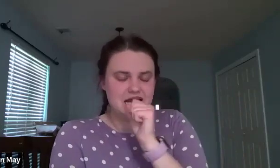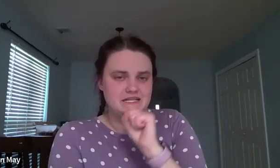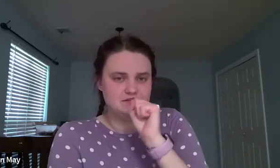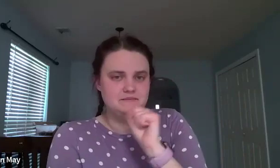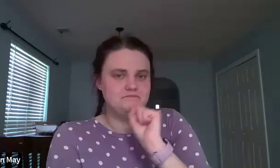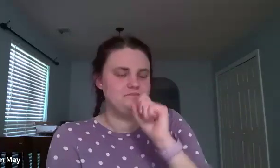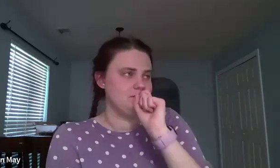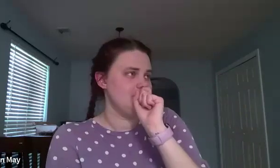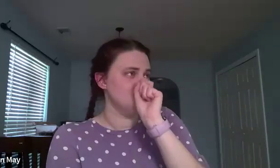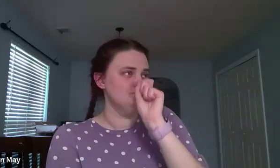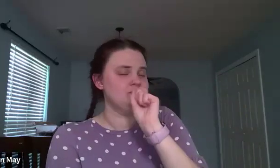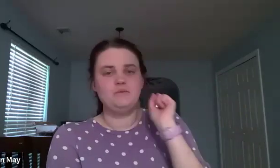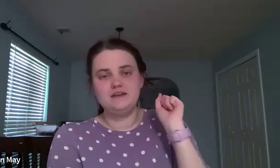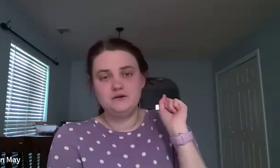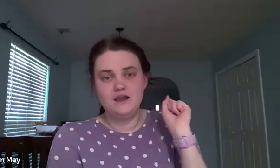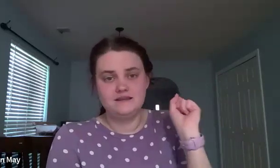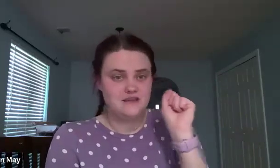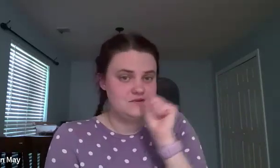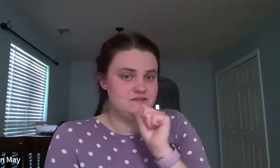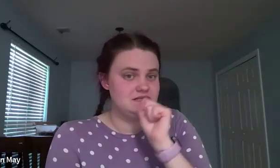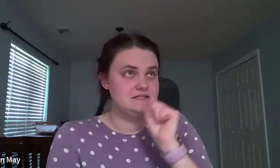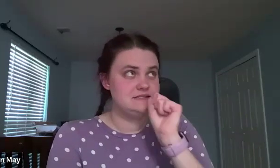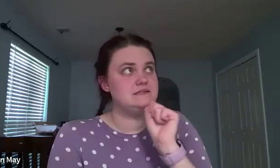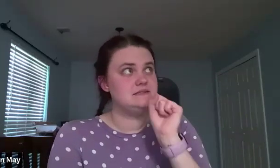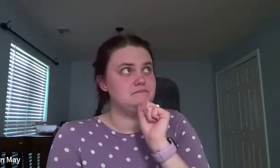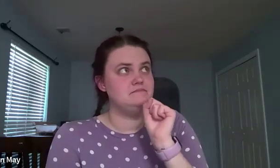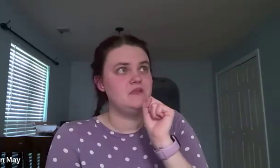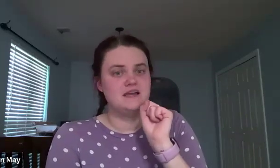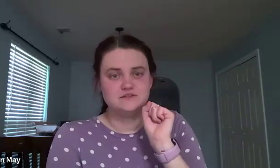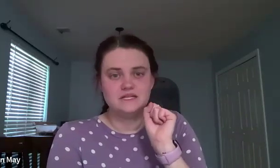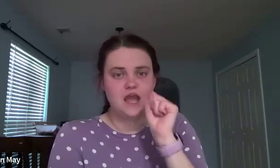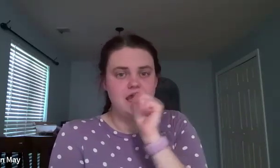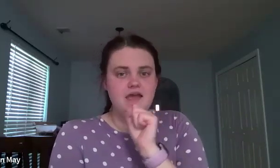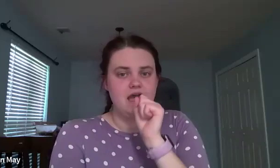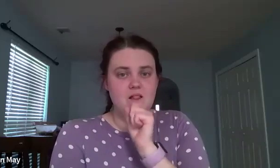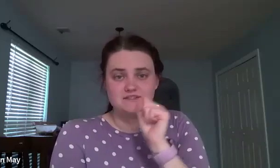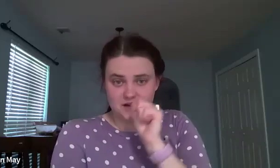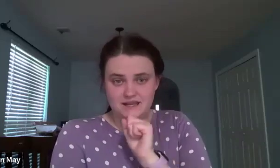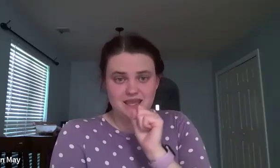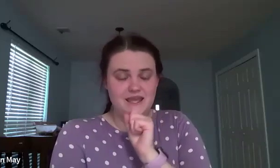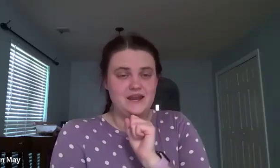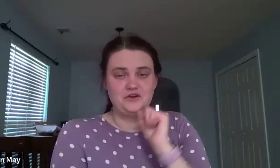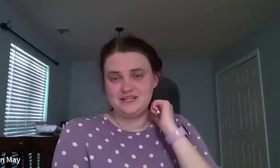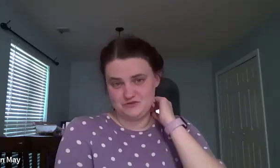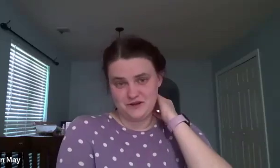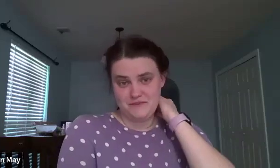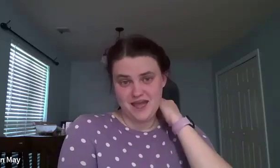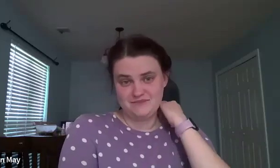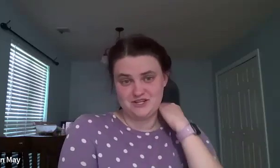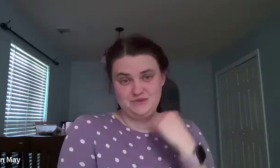ice cream. We had Kona Ice come and visit us last Friday, and our kids were very mad because we